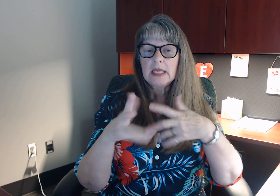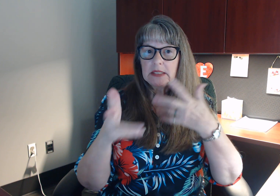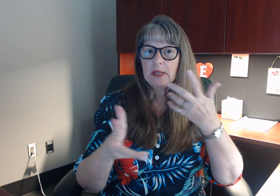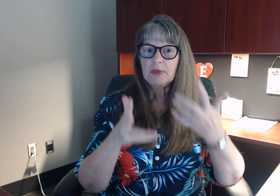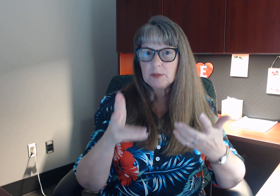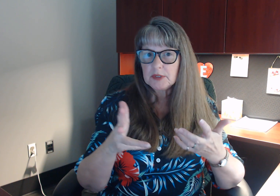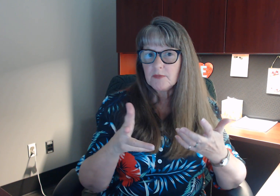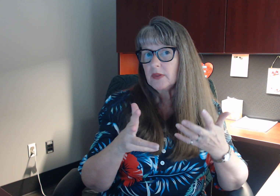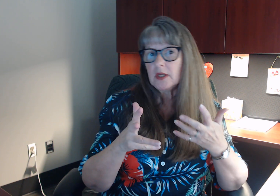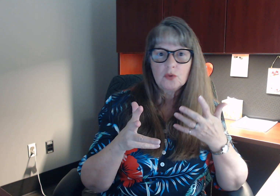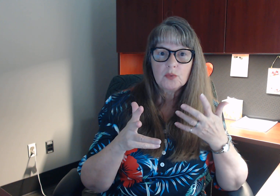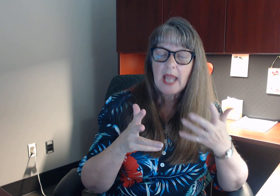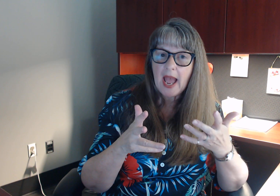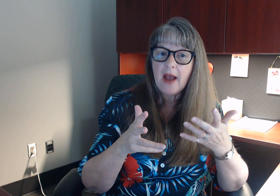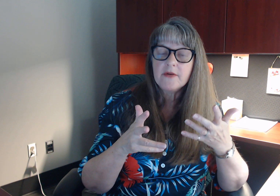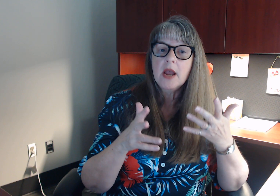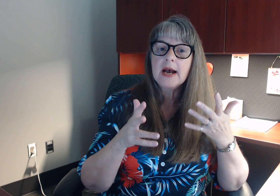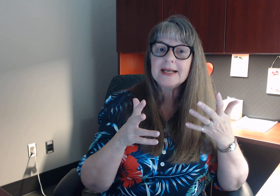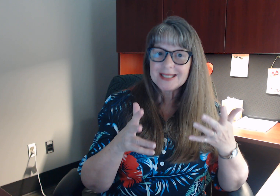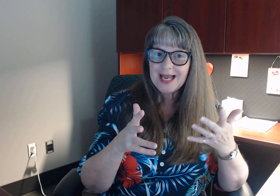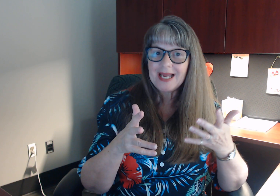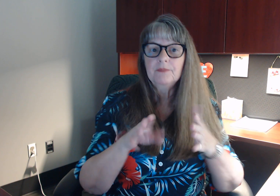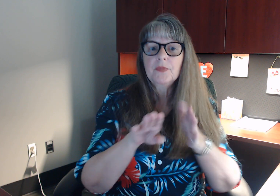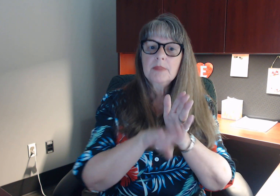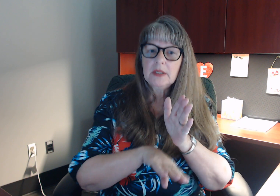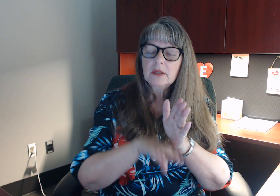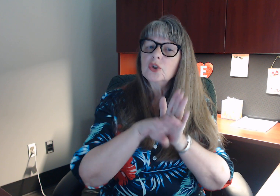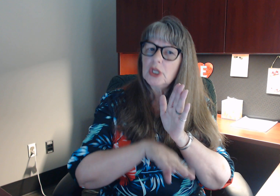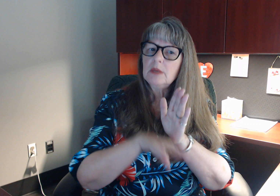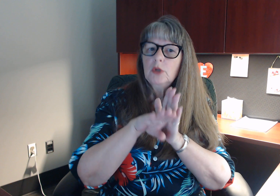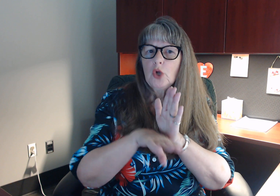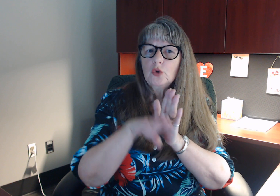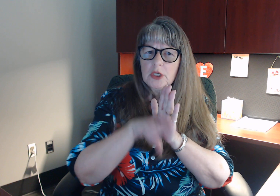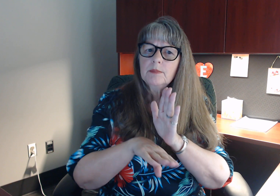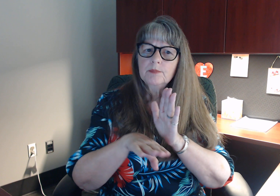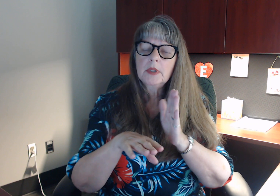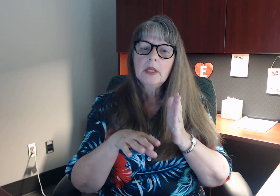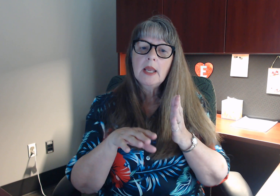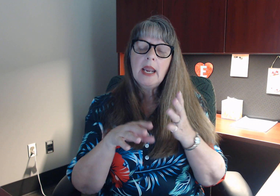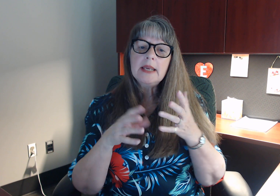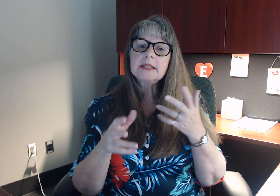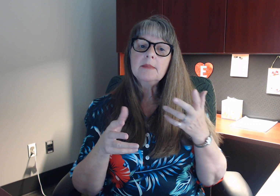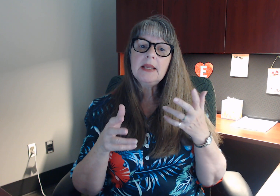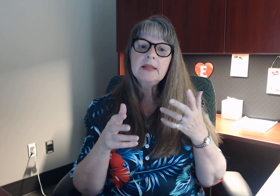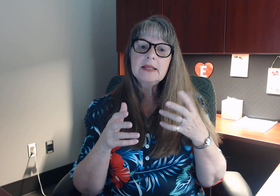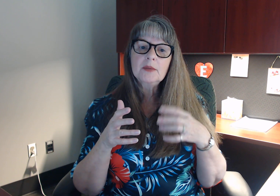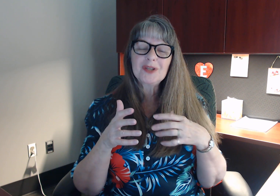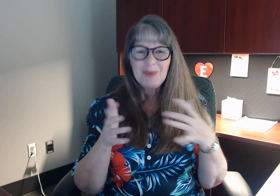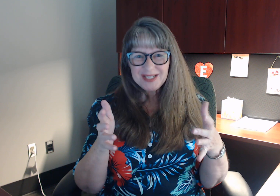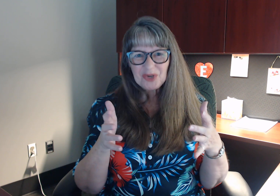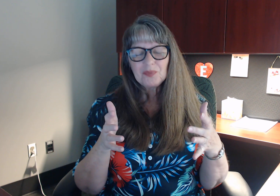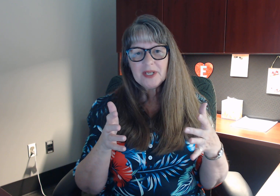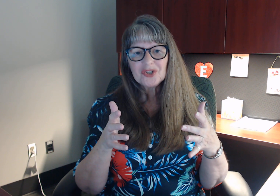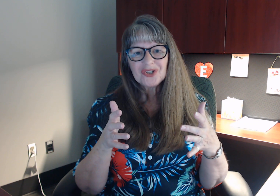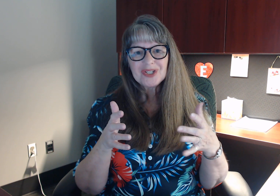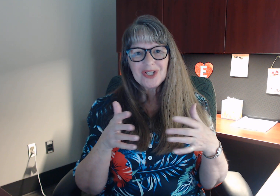something specific that doesn't really have a sign. But cheap, cheap. And it doesn't mean that something's made cheaply, it's just that it